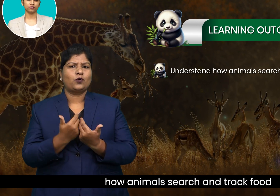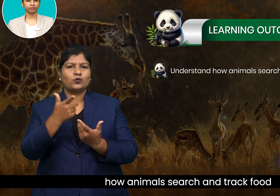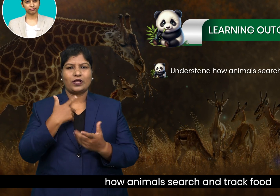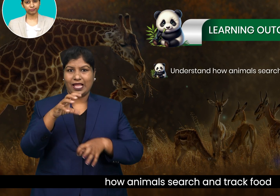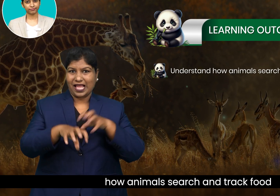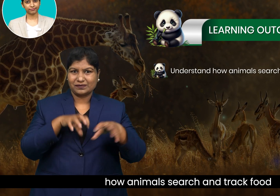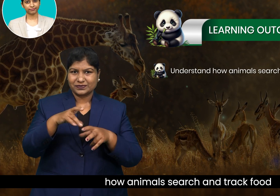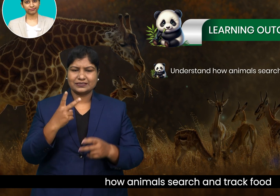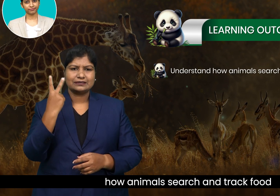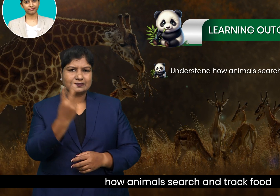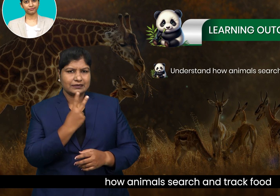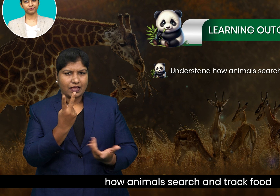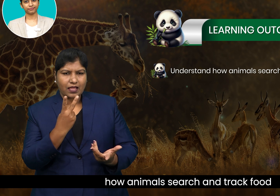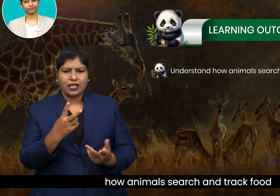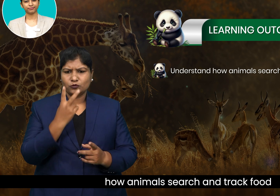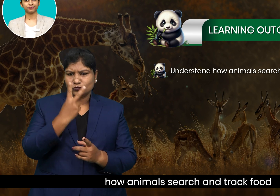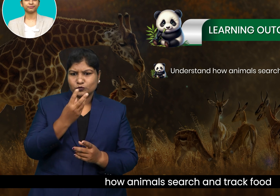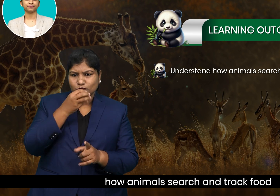food.